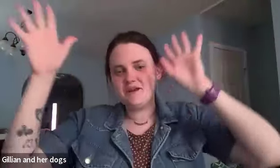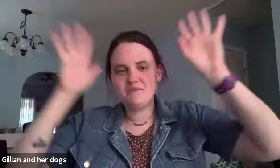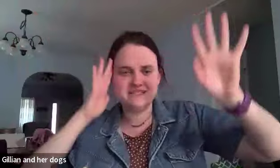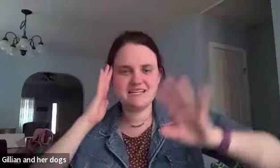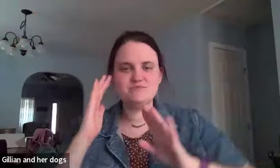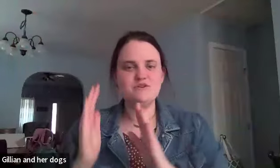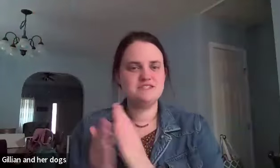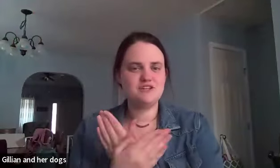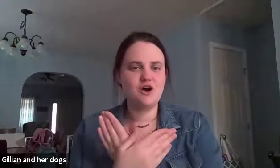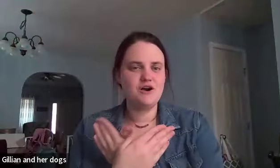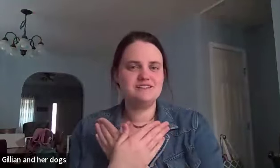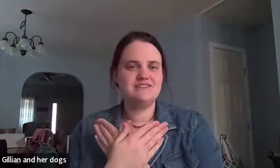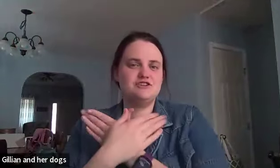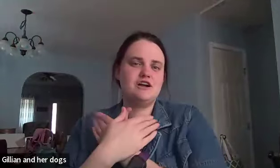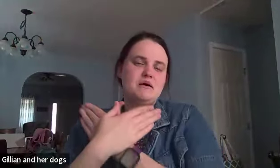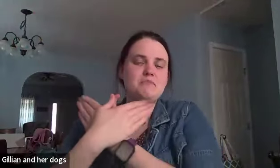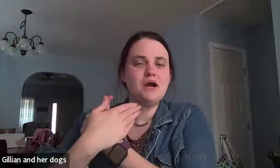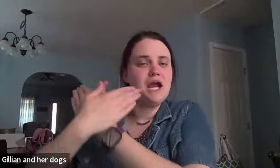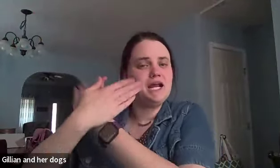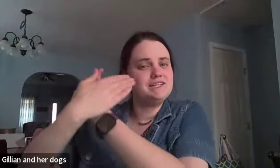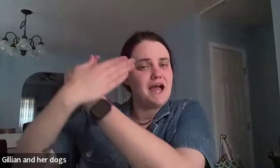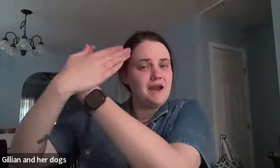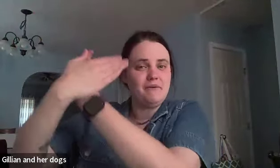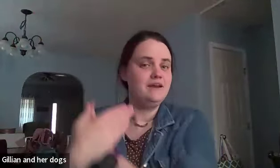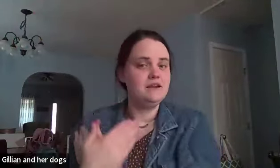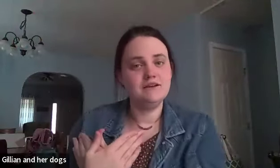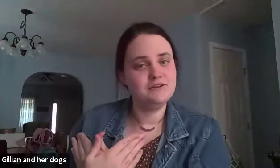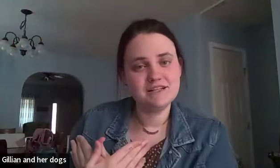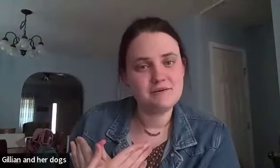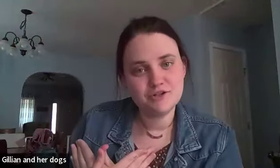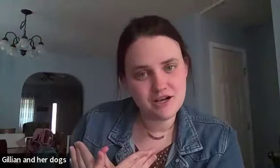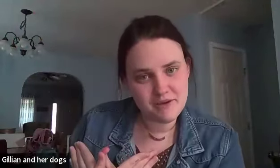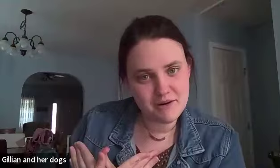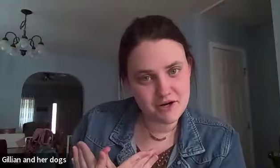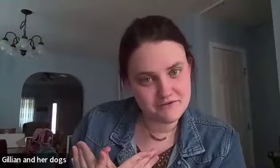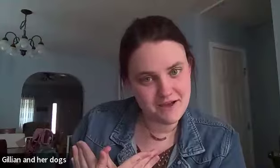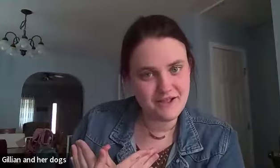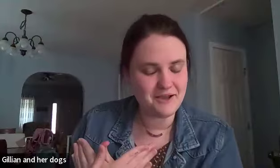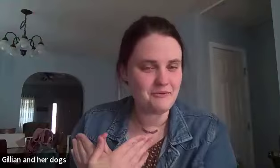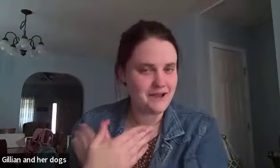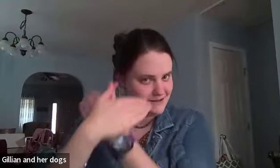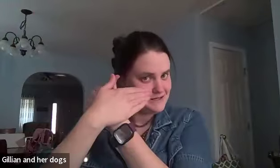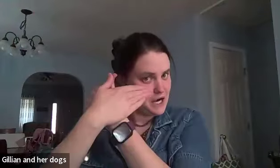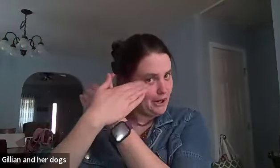up with dance moves to songs, and they're talking about birds flying away, no, you can tell them you're talking about a butterfly flying away. It's not a